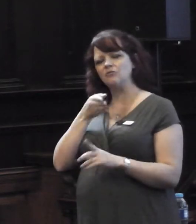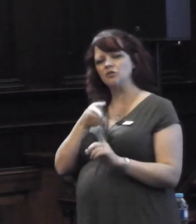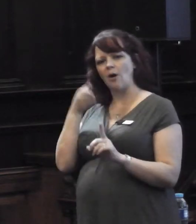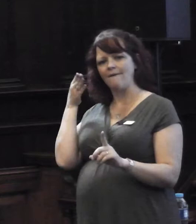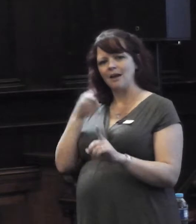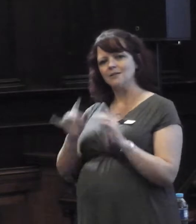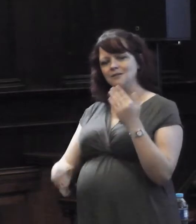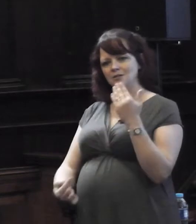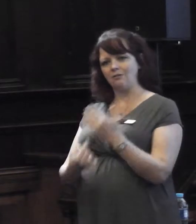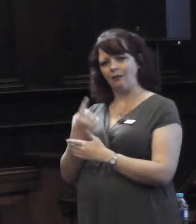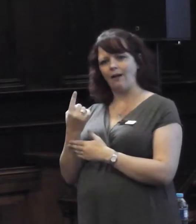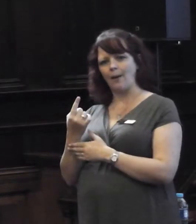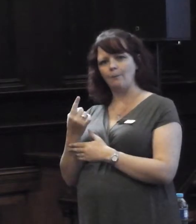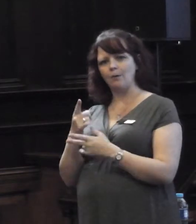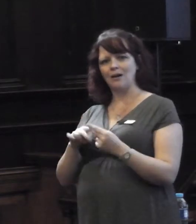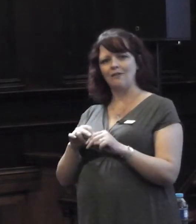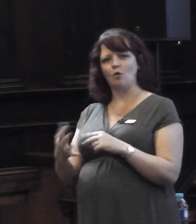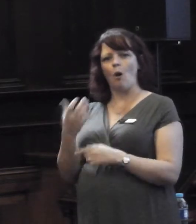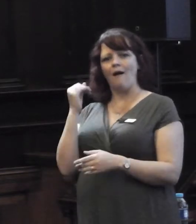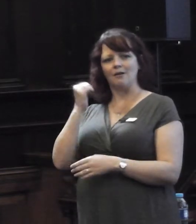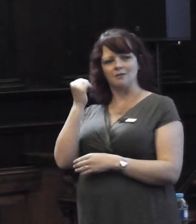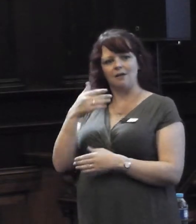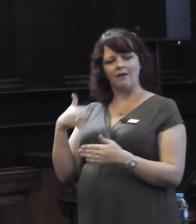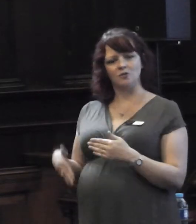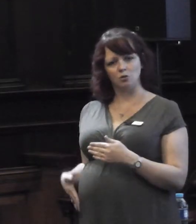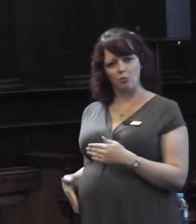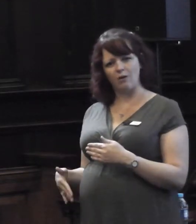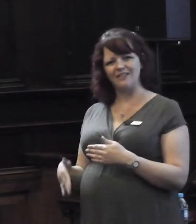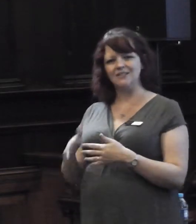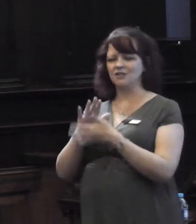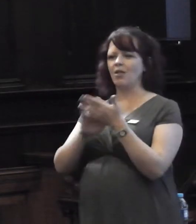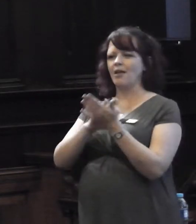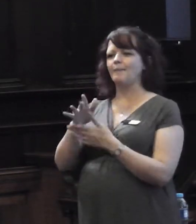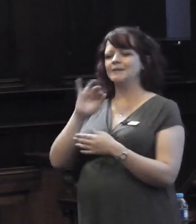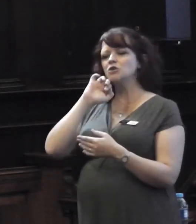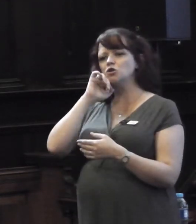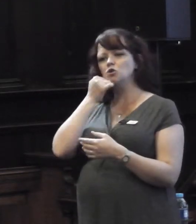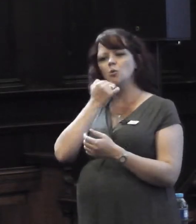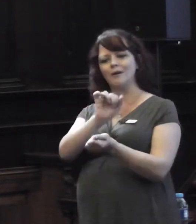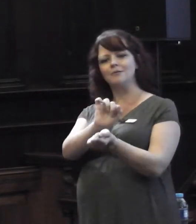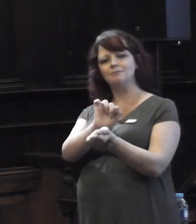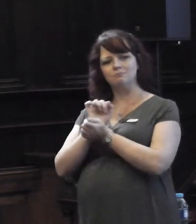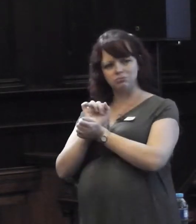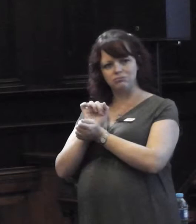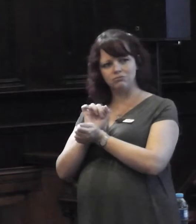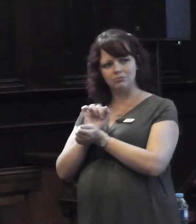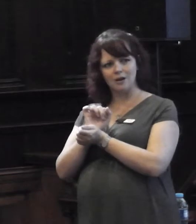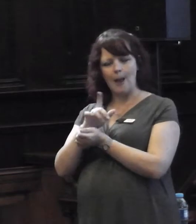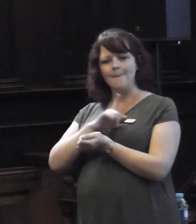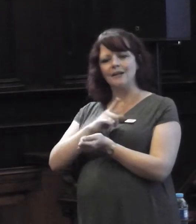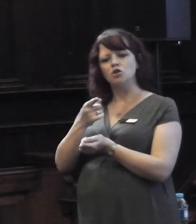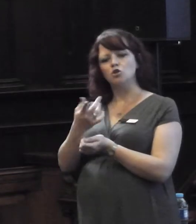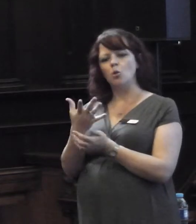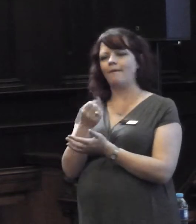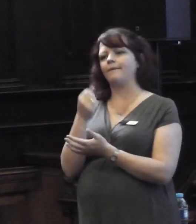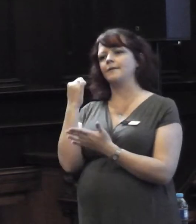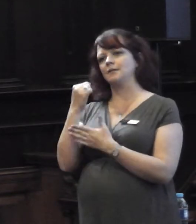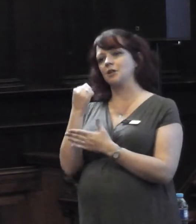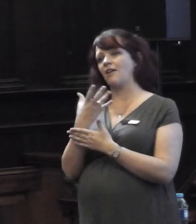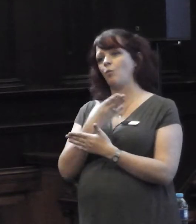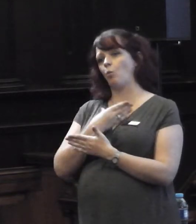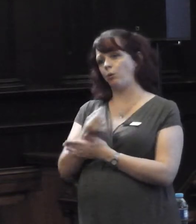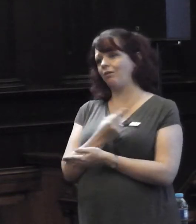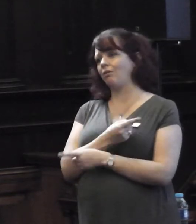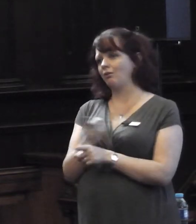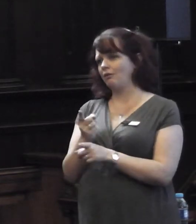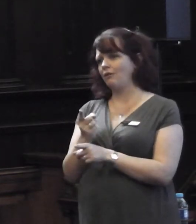upon the circumstances, a consecutive sentence for carrying a knife or weapon will